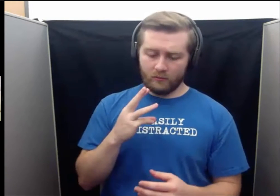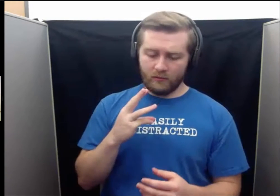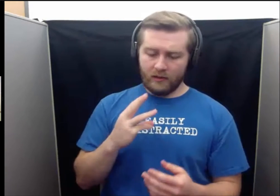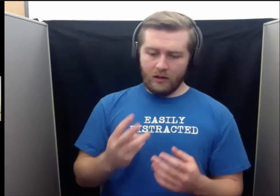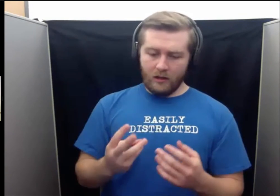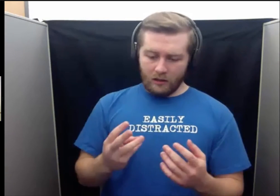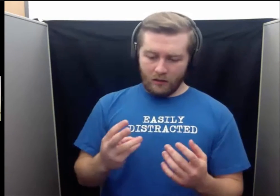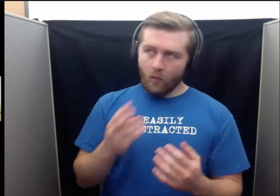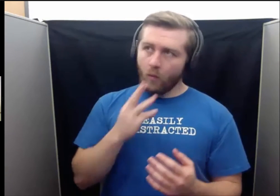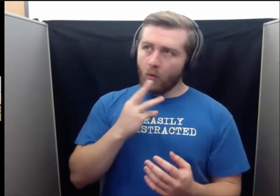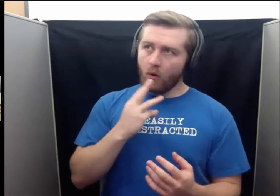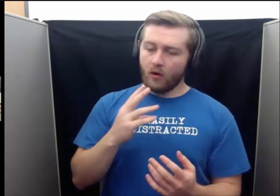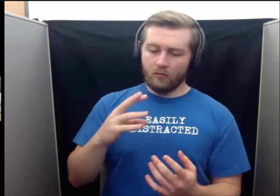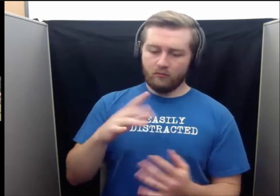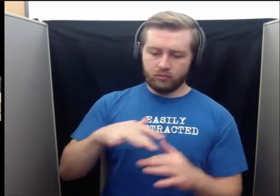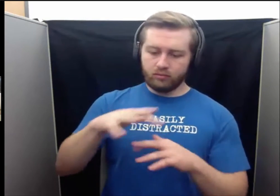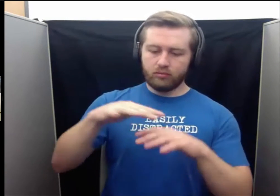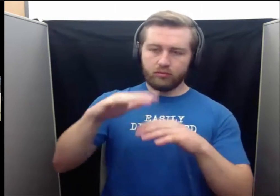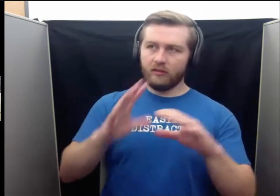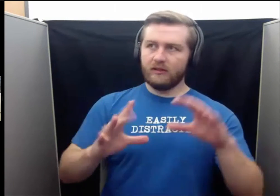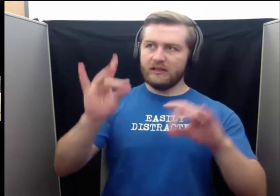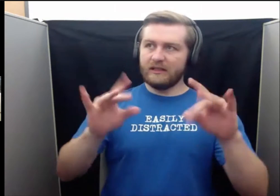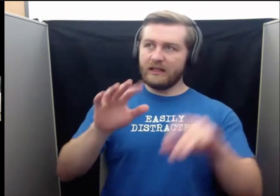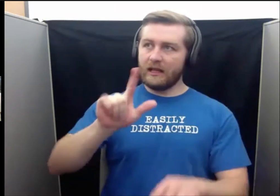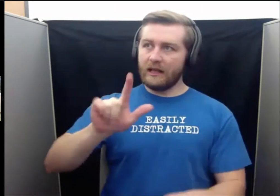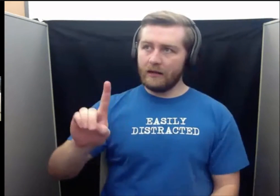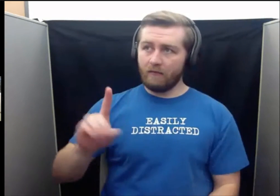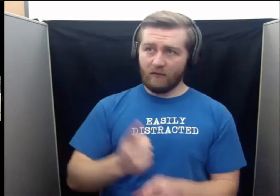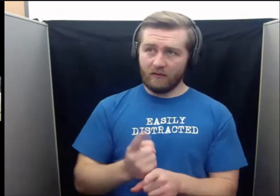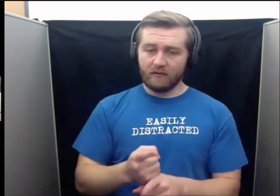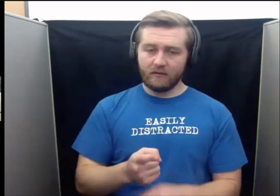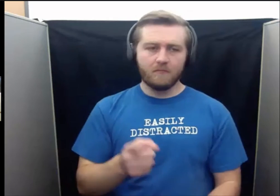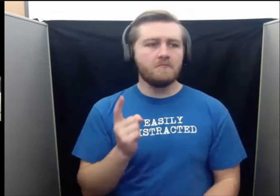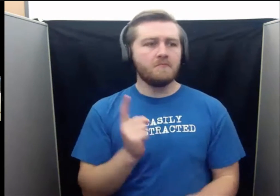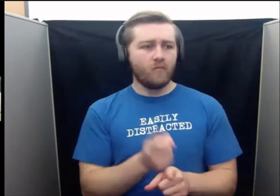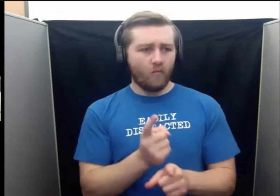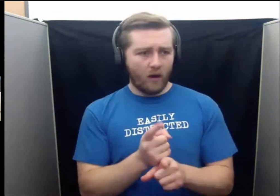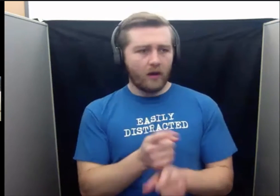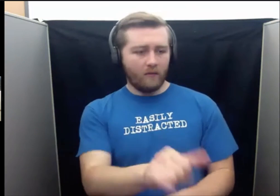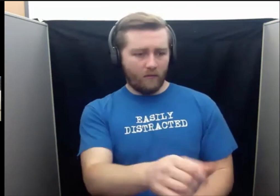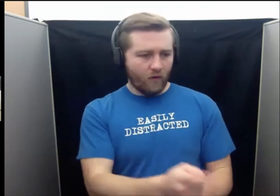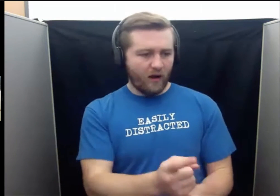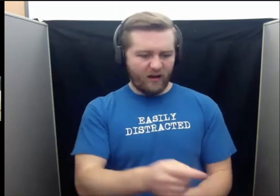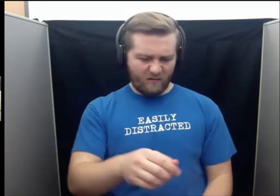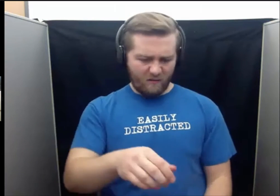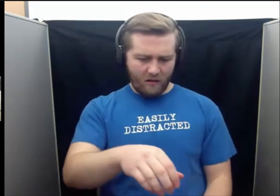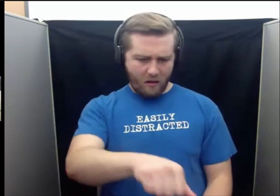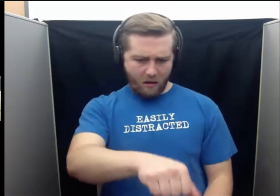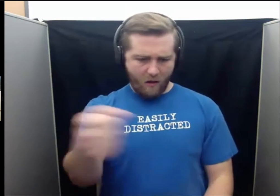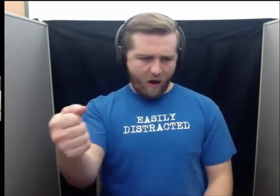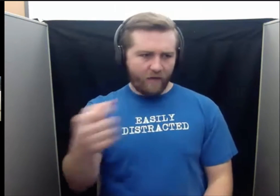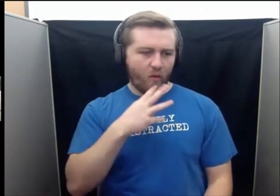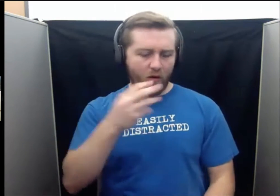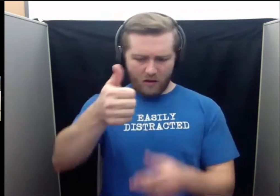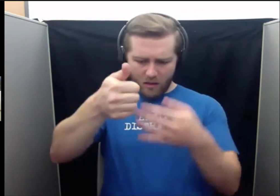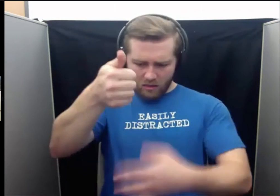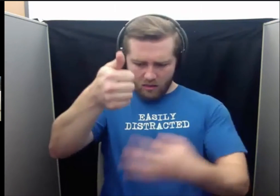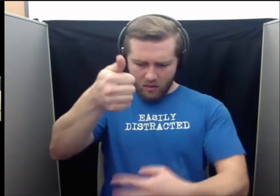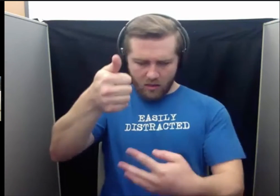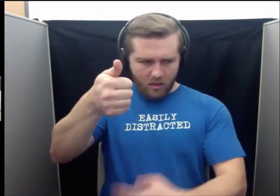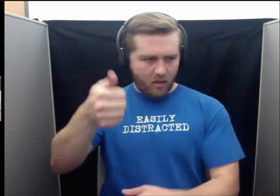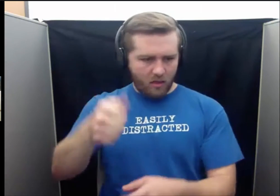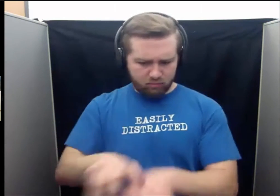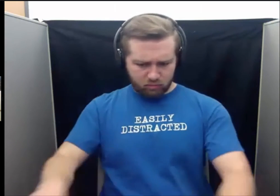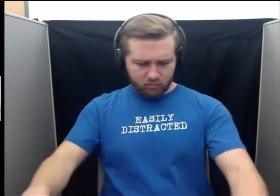lift it up, and there's water that's collected. You take the lid and set it on the stove, and then you have water that runs everywhere. Another really good example you've all experienced. If you